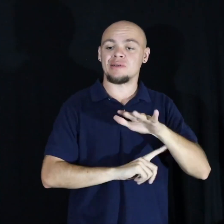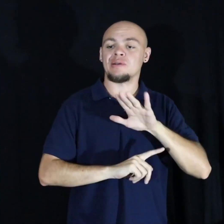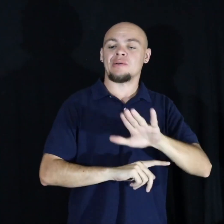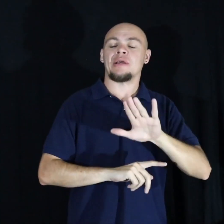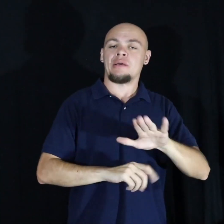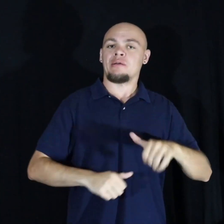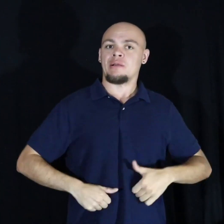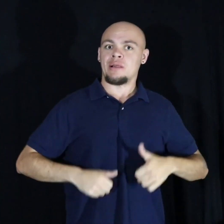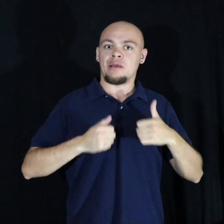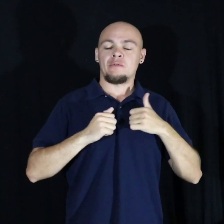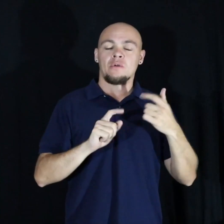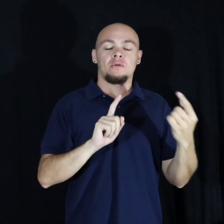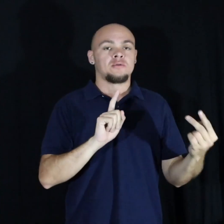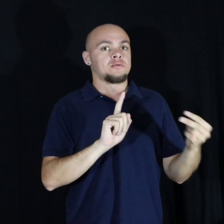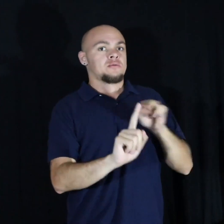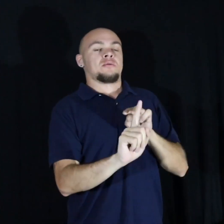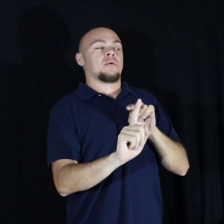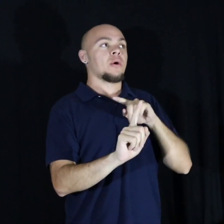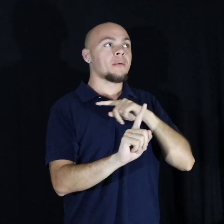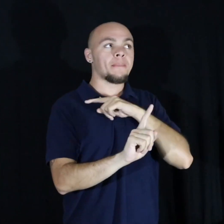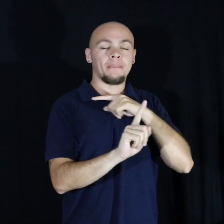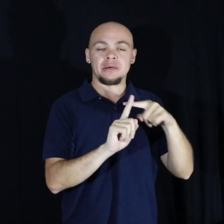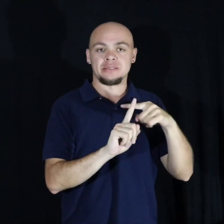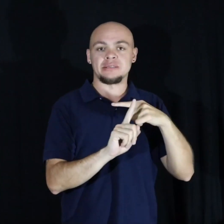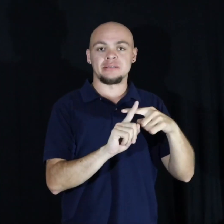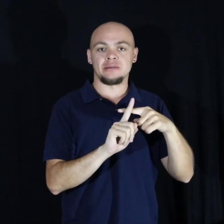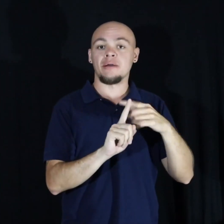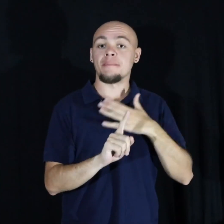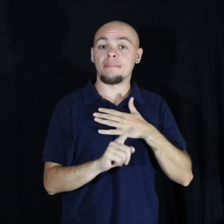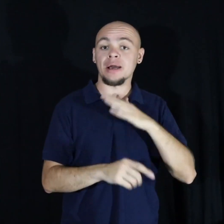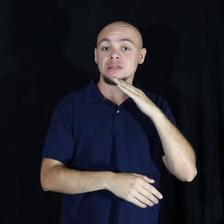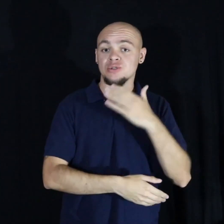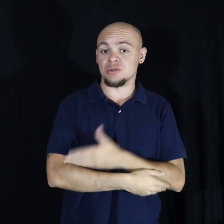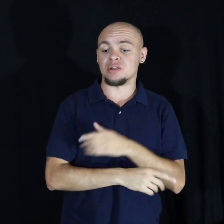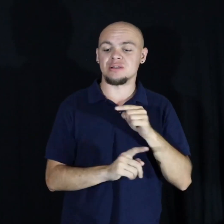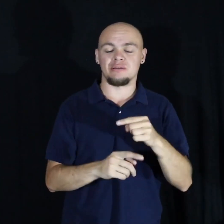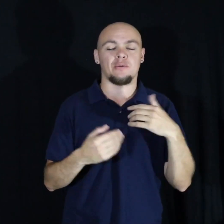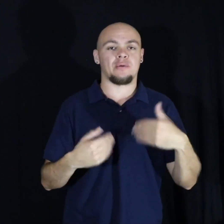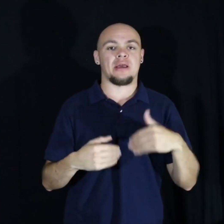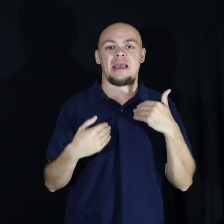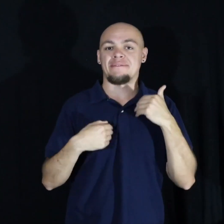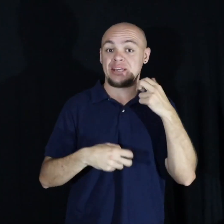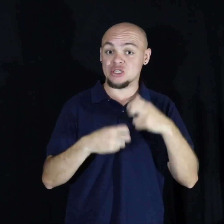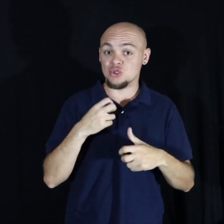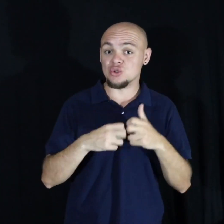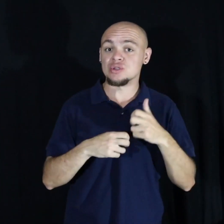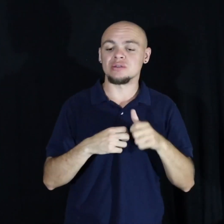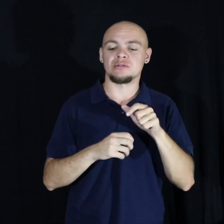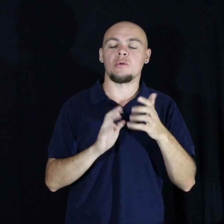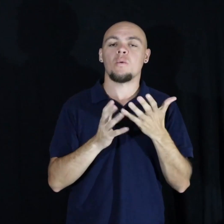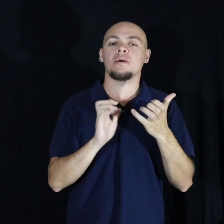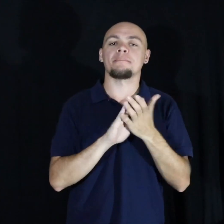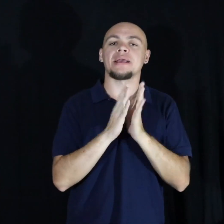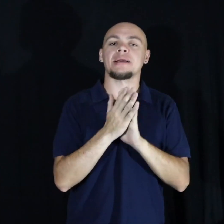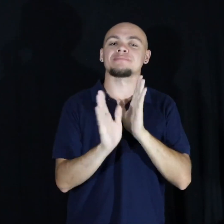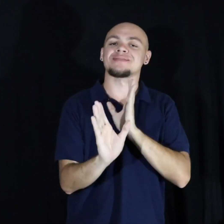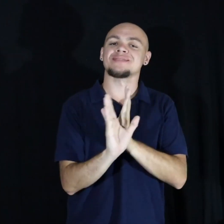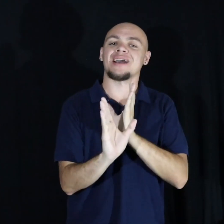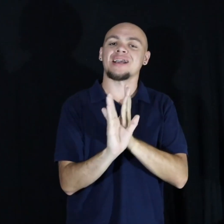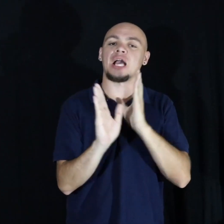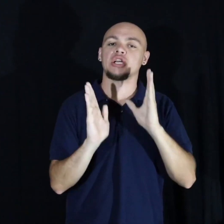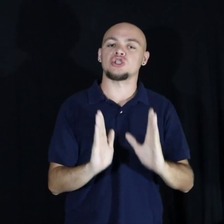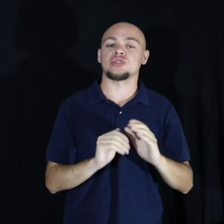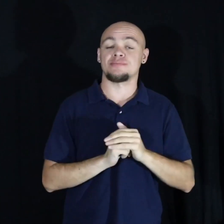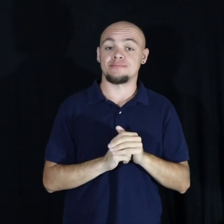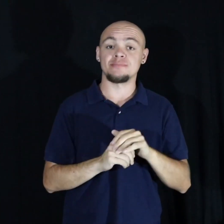life. My younger daughter, who's a mediator, when me and my wife have issues, says she wants to be a psychologist. Well, she